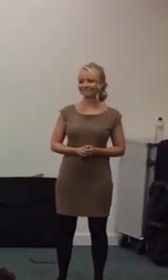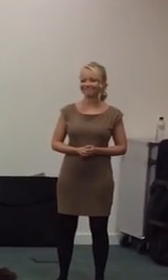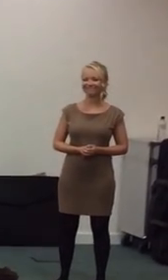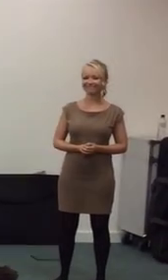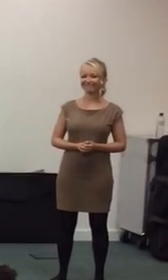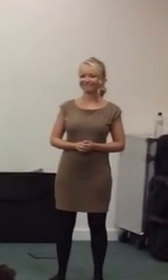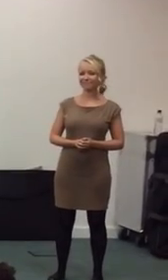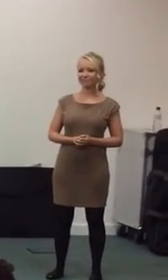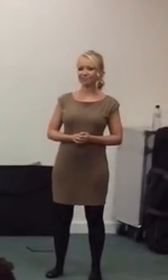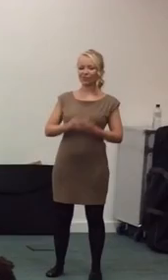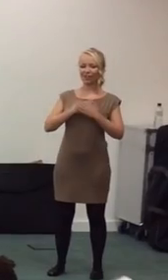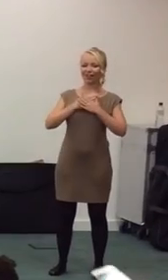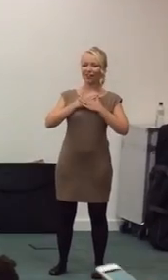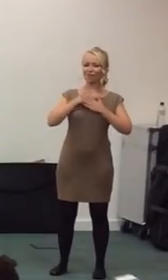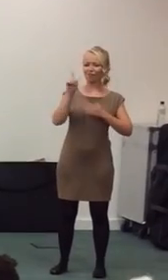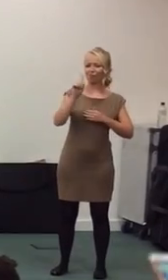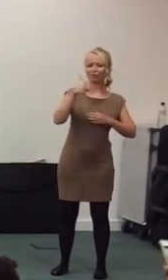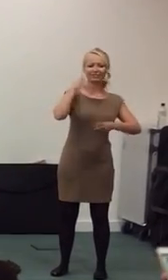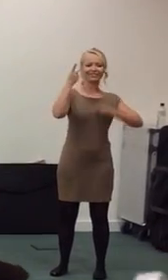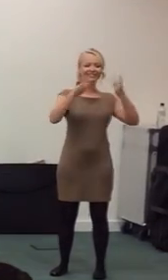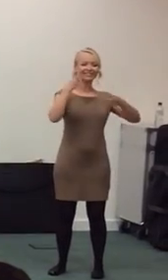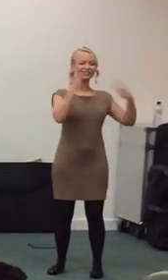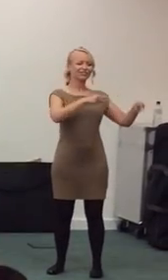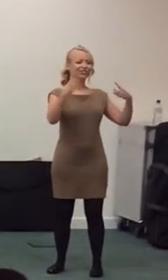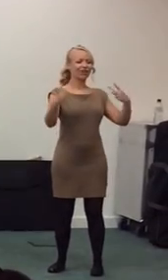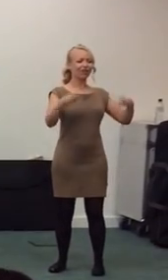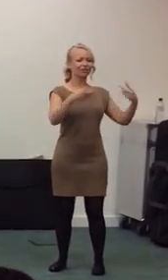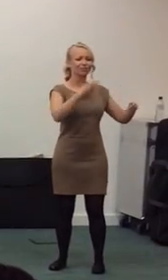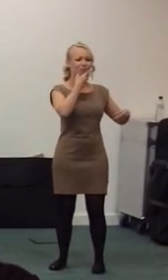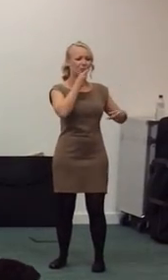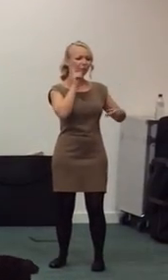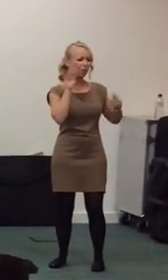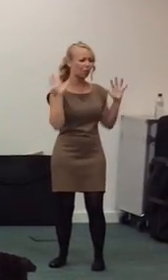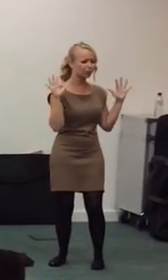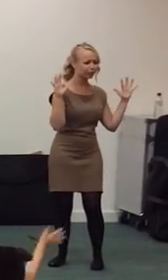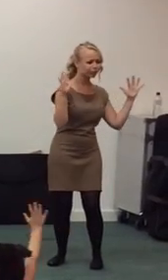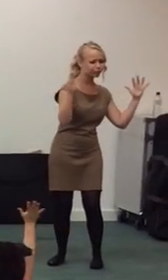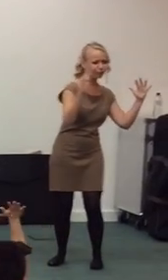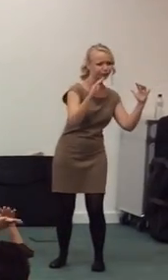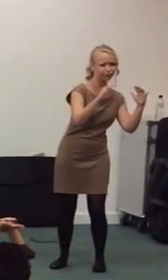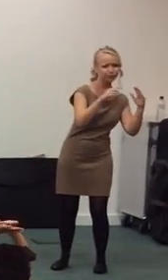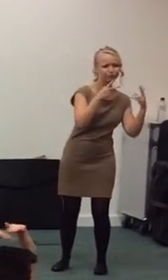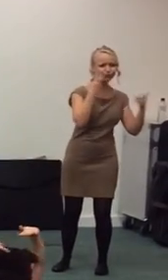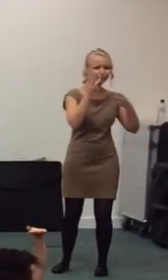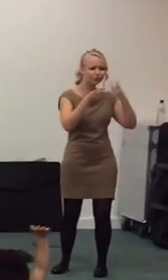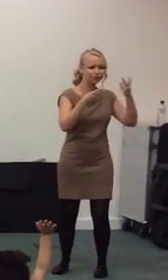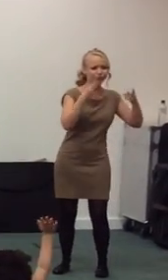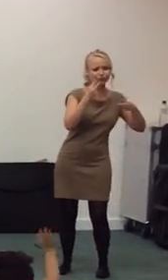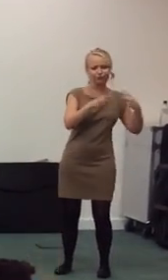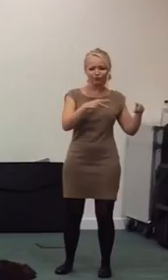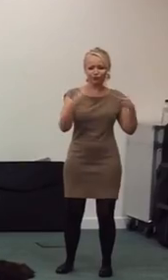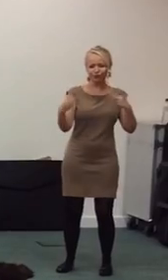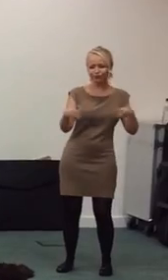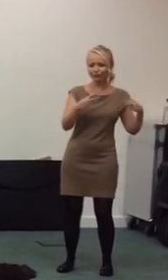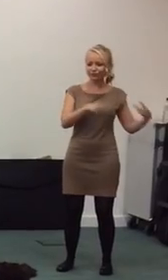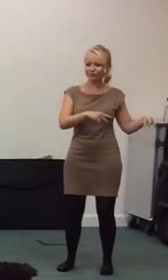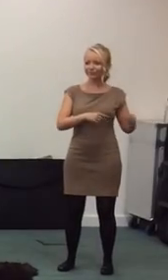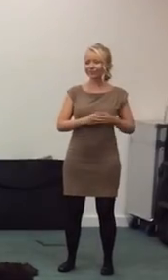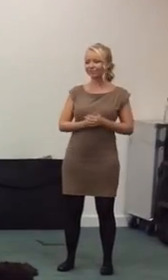No. They loved to sing and dance and bring everyone together. Who likes to sing and dance here? Yay! All